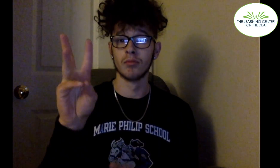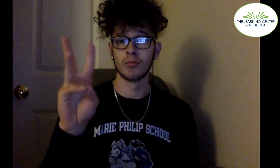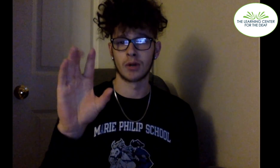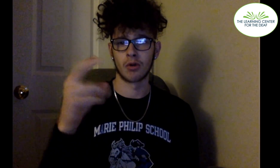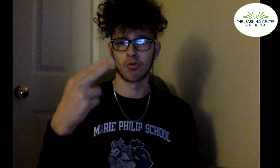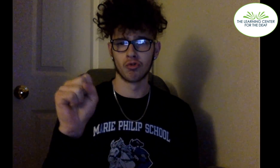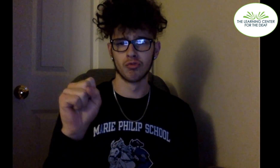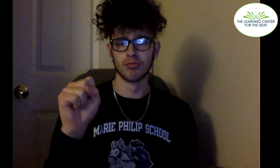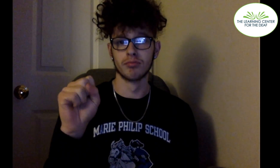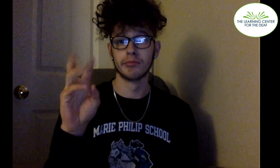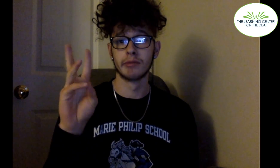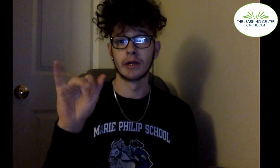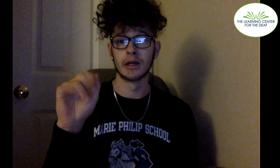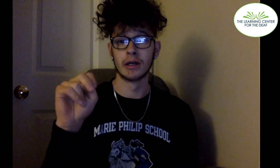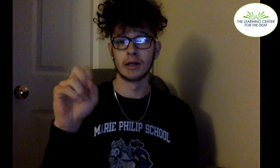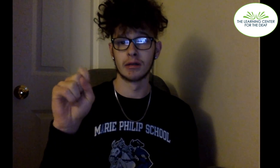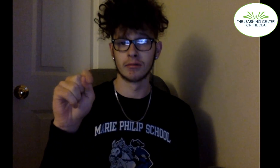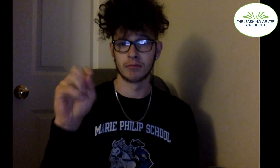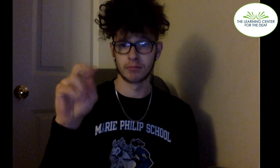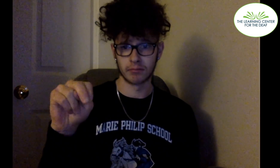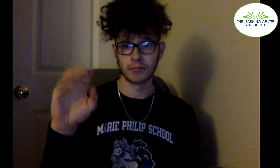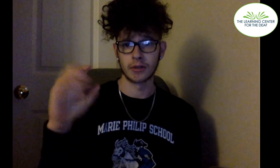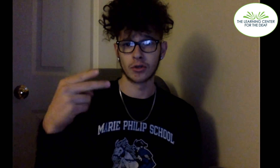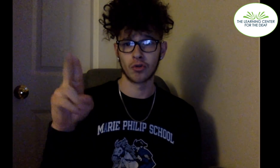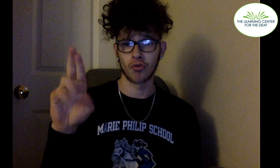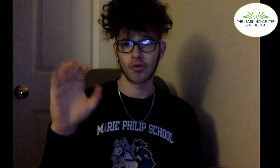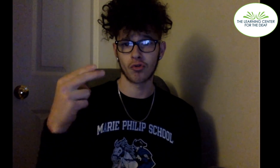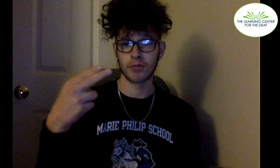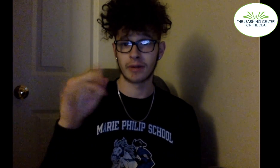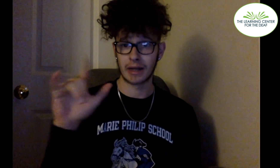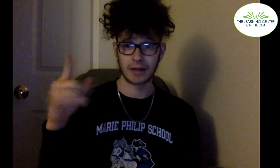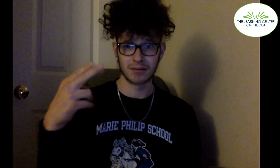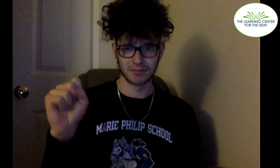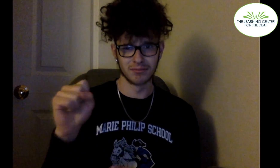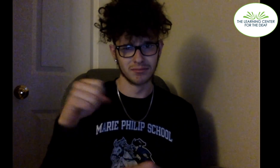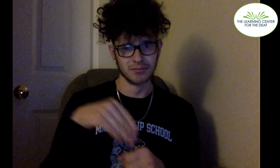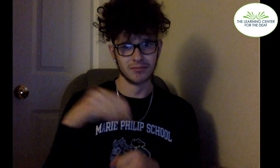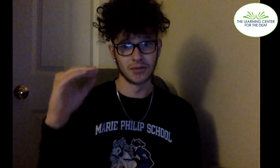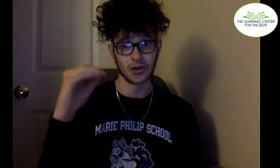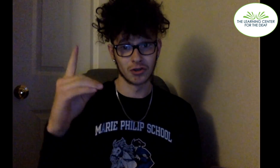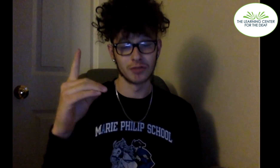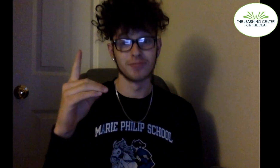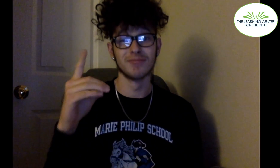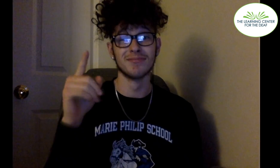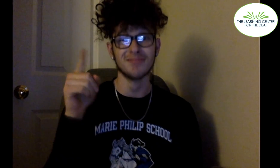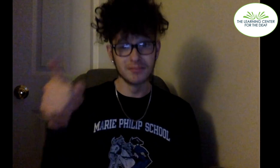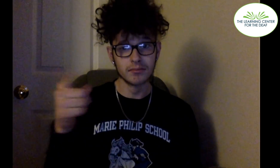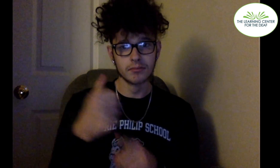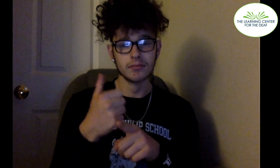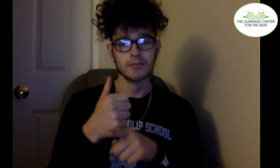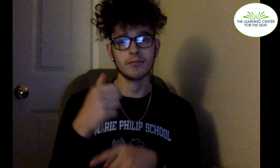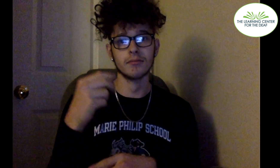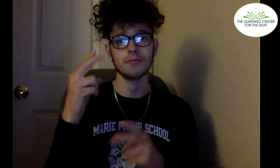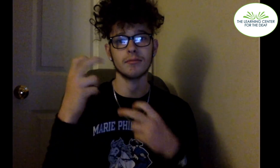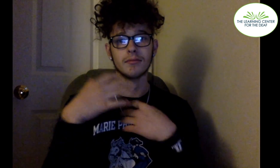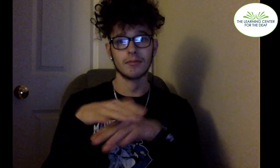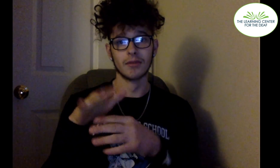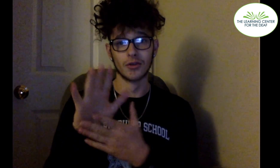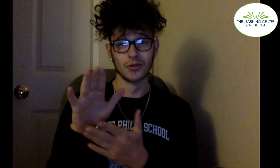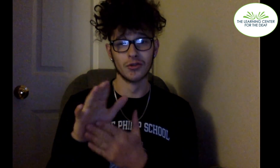were our hardest competitors. One was the Winston Churchill High School, which is in Maryland. It's a mainstream program, and